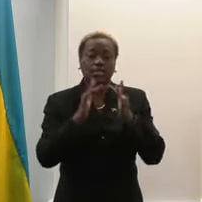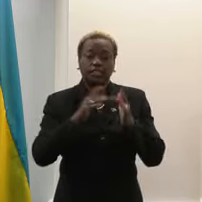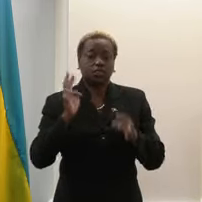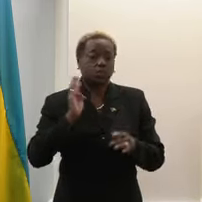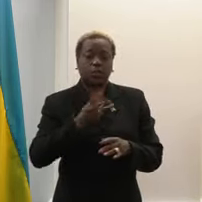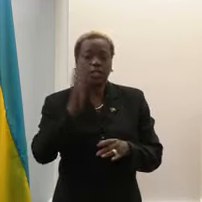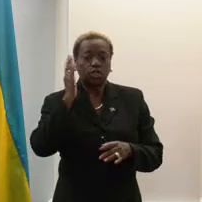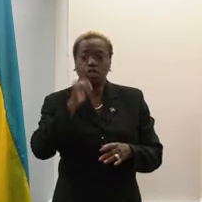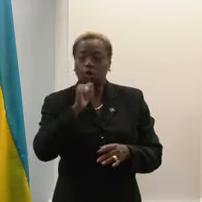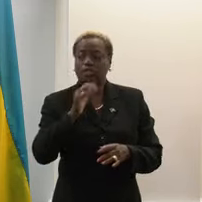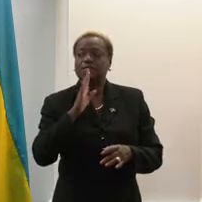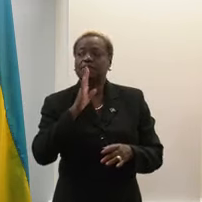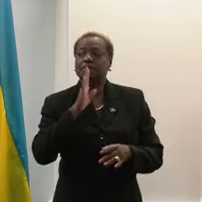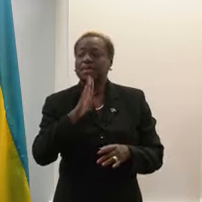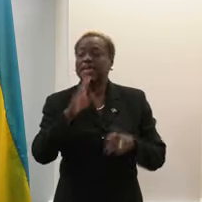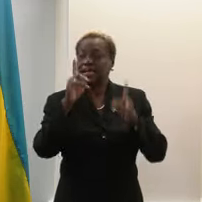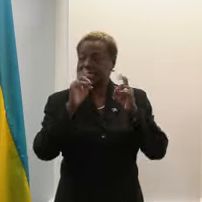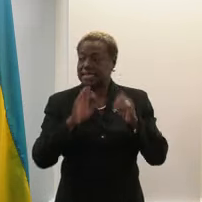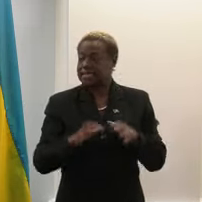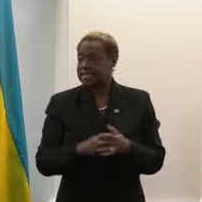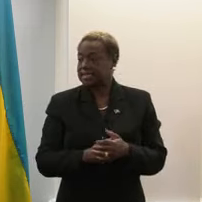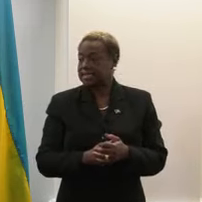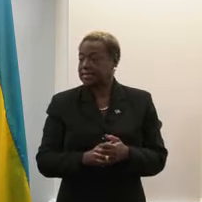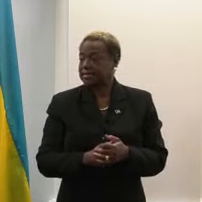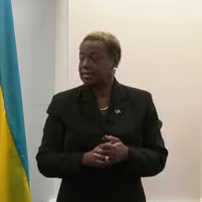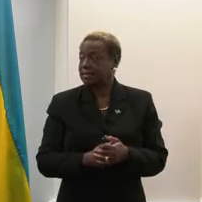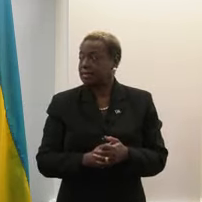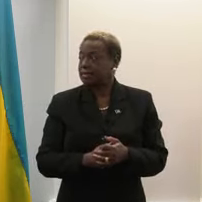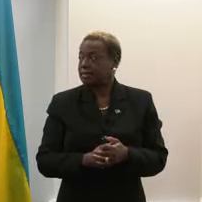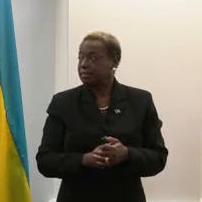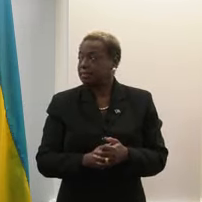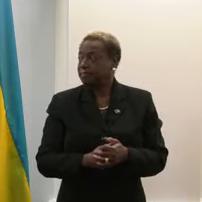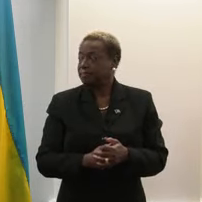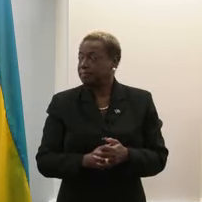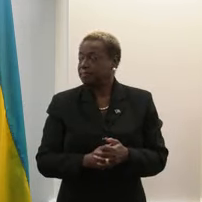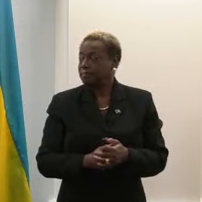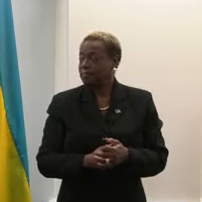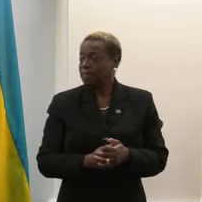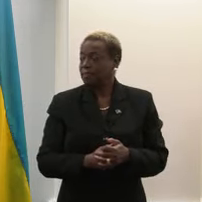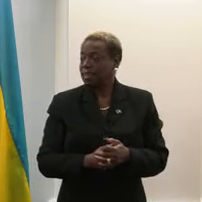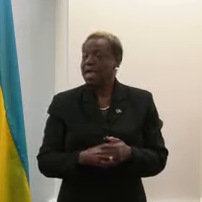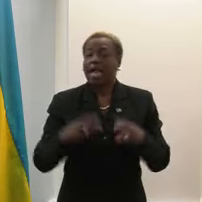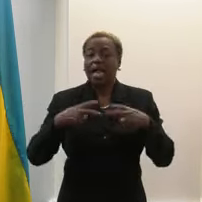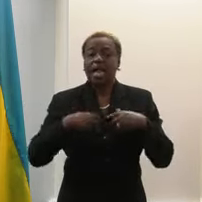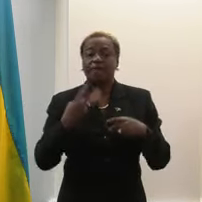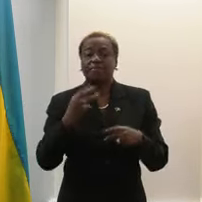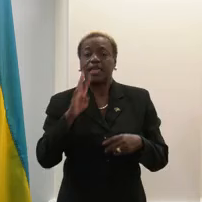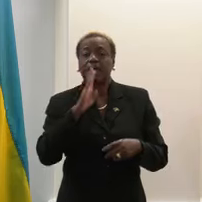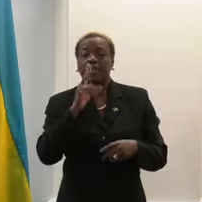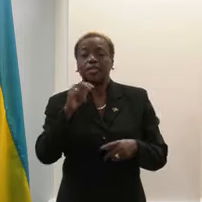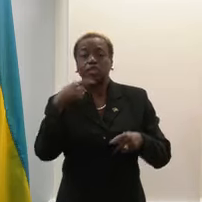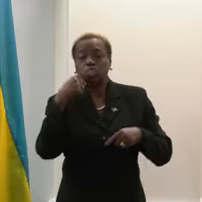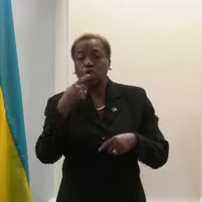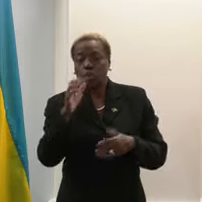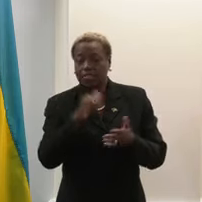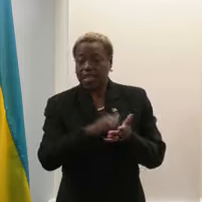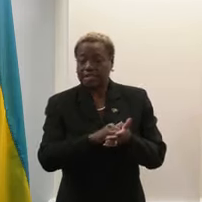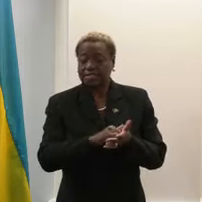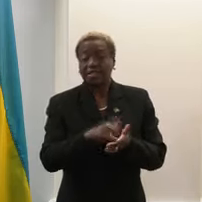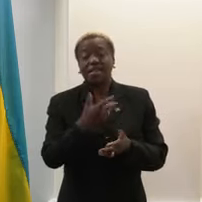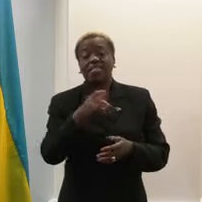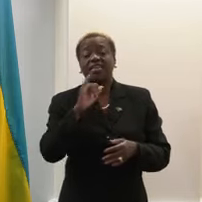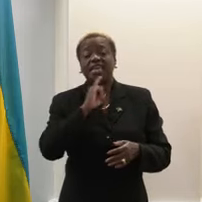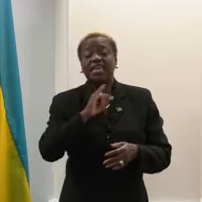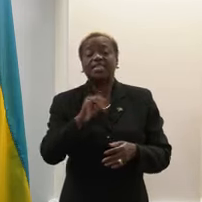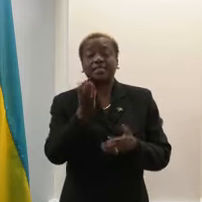tested. Are they aware of that? Are they being told that specifically? Because there is some concern that people are expressing that they're